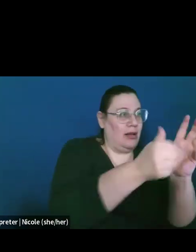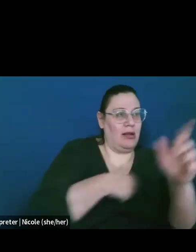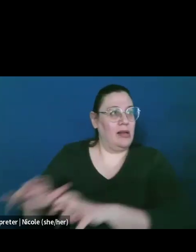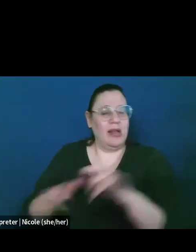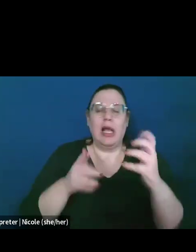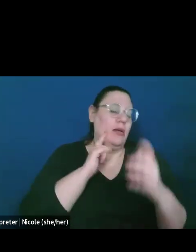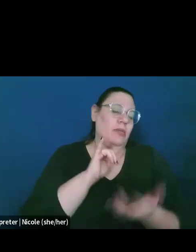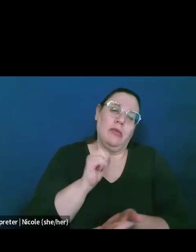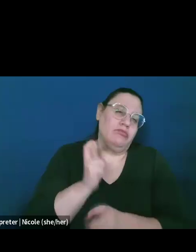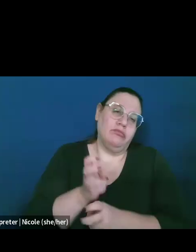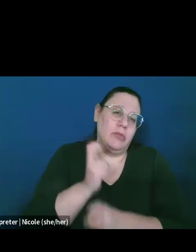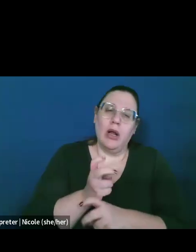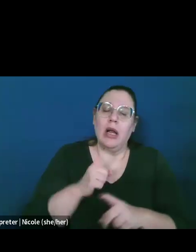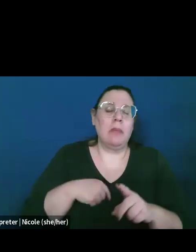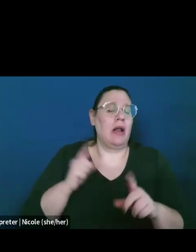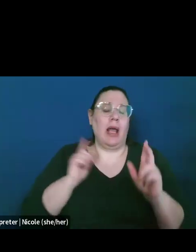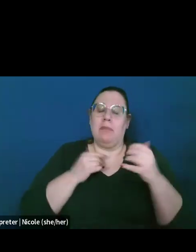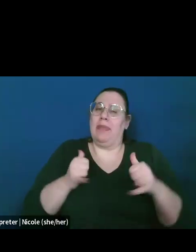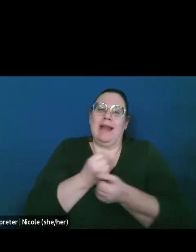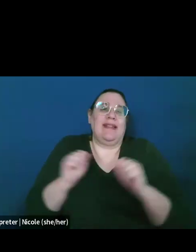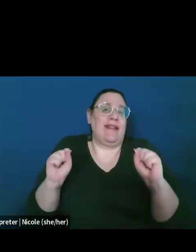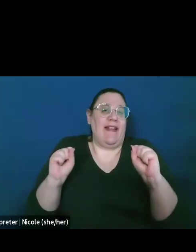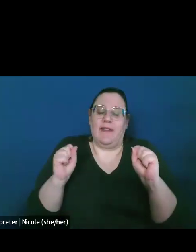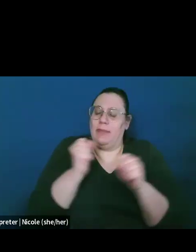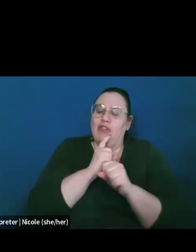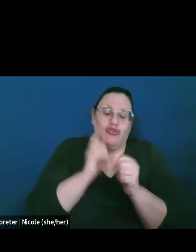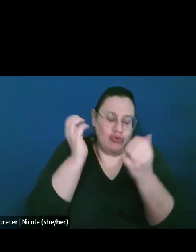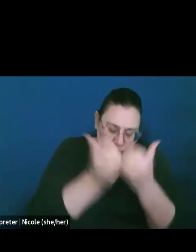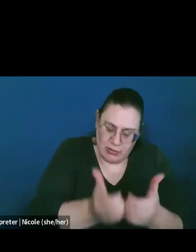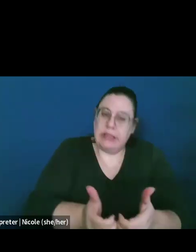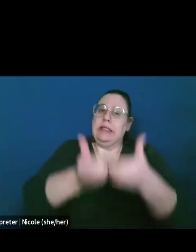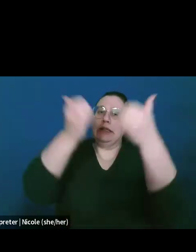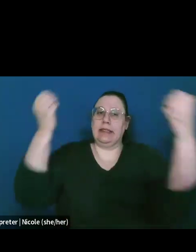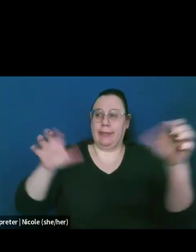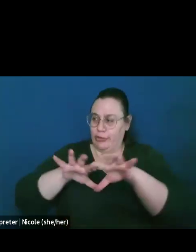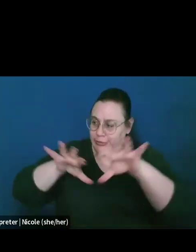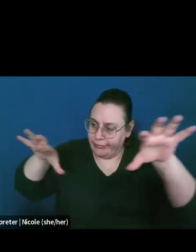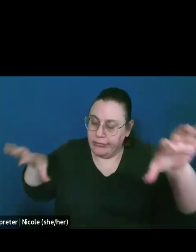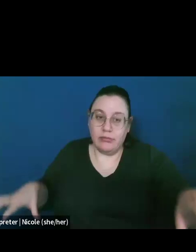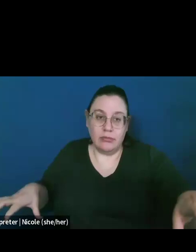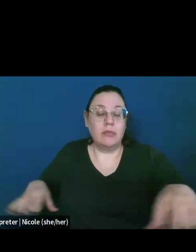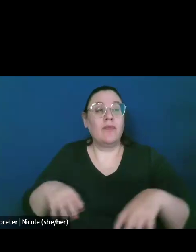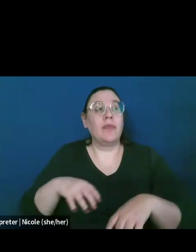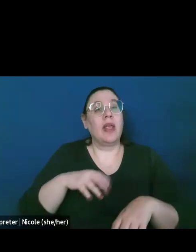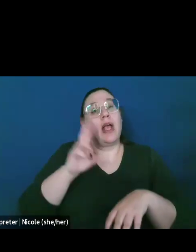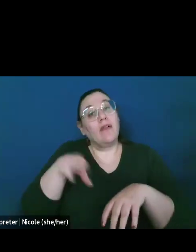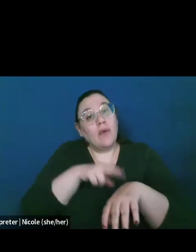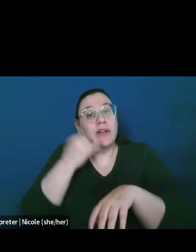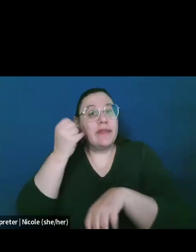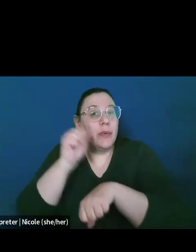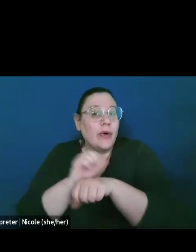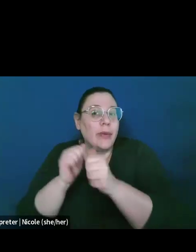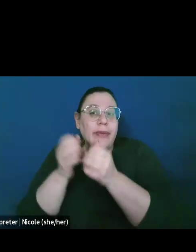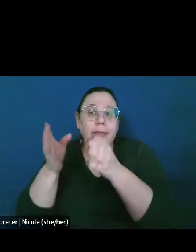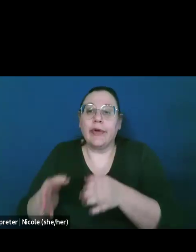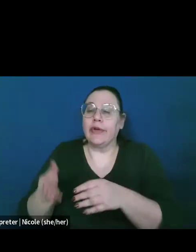I've always kind of played it safe with this and kind of kept everything separate. And then, of course, if you are working with someone